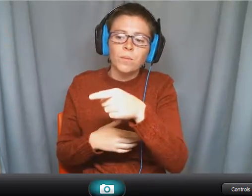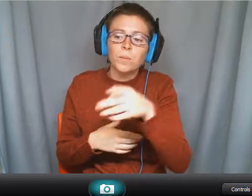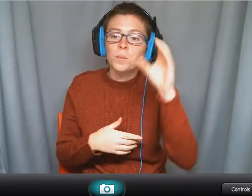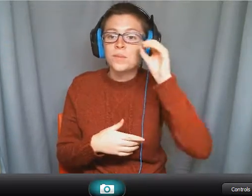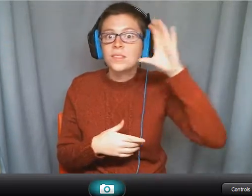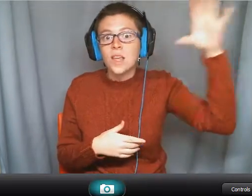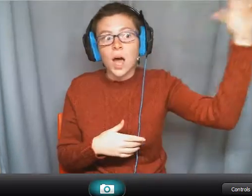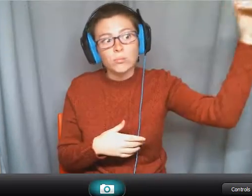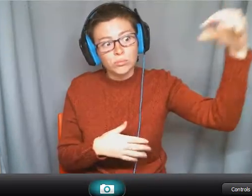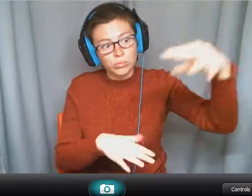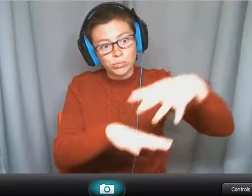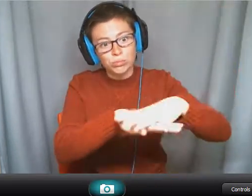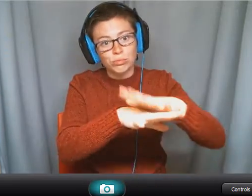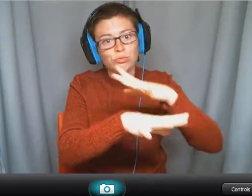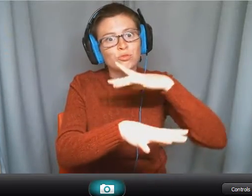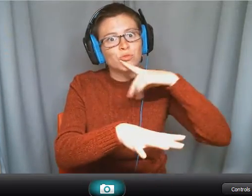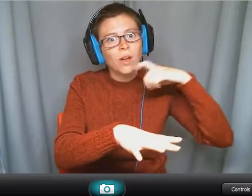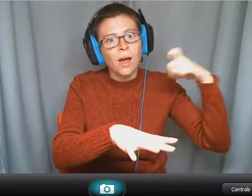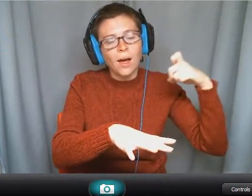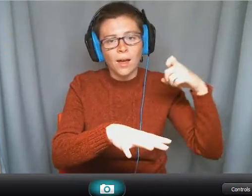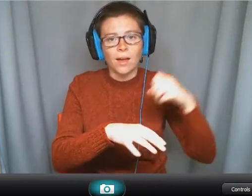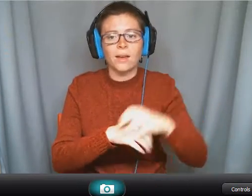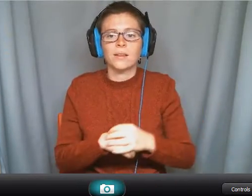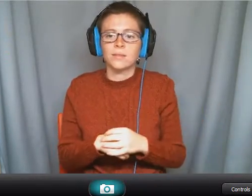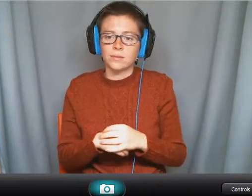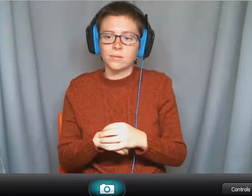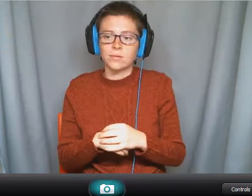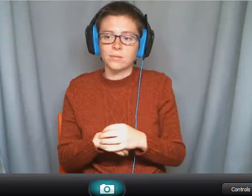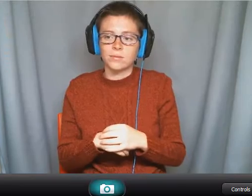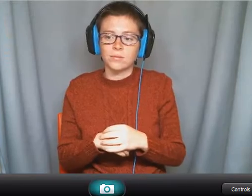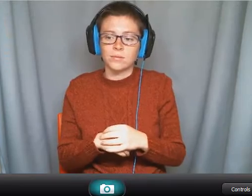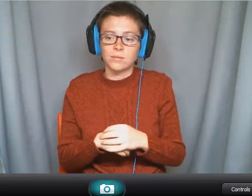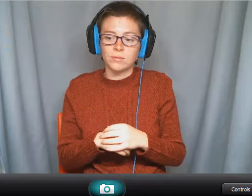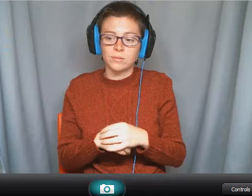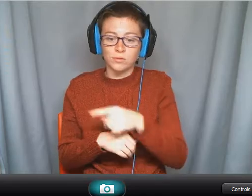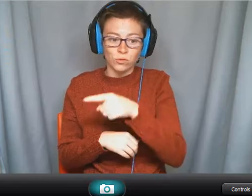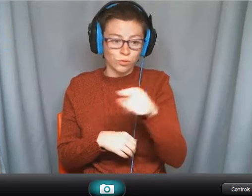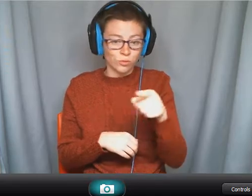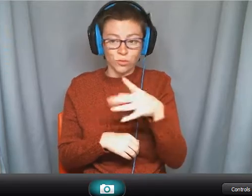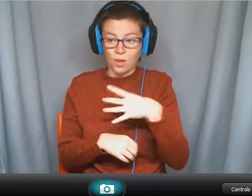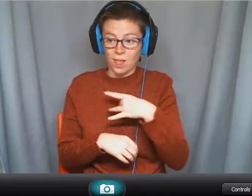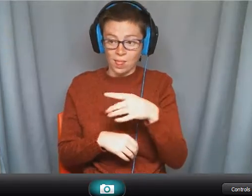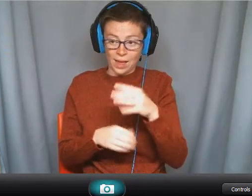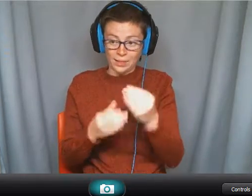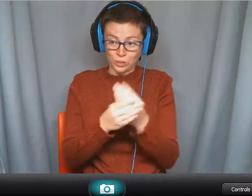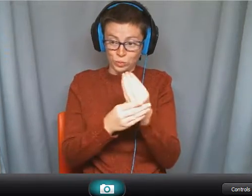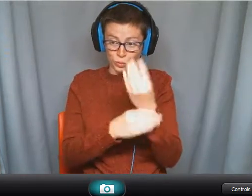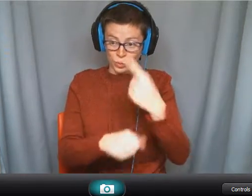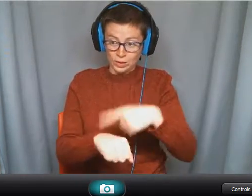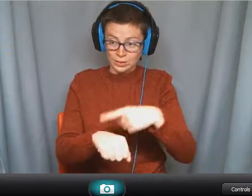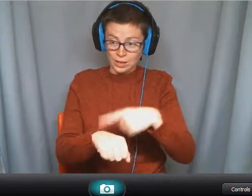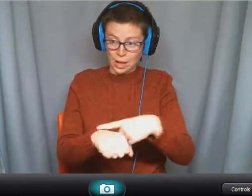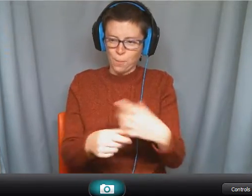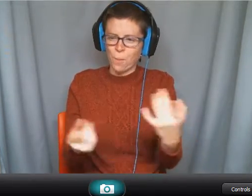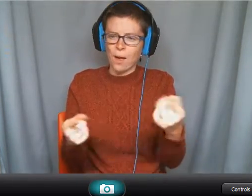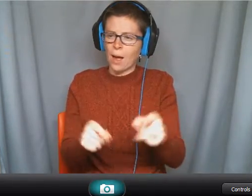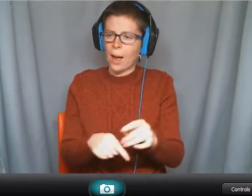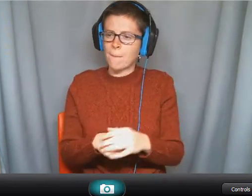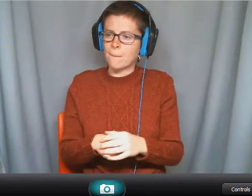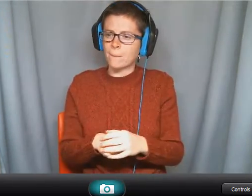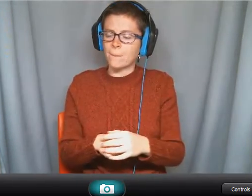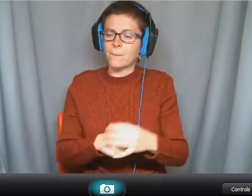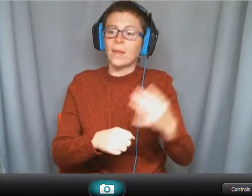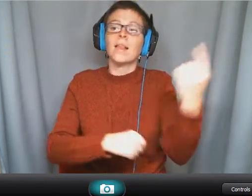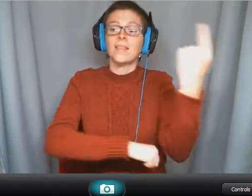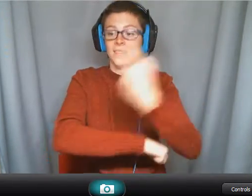day. The days do. You like springtime? Yeah, the days get longer. The days get longer. If the days get